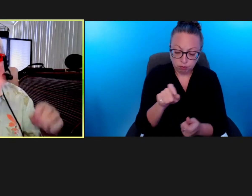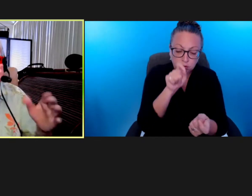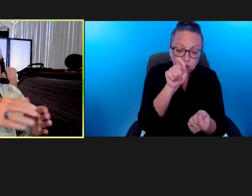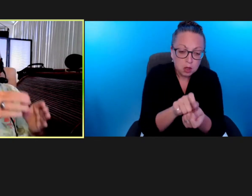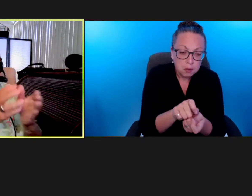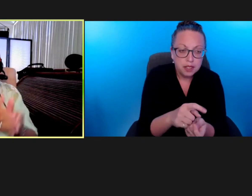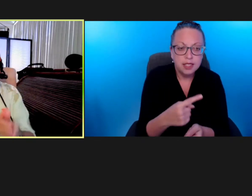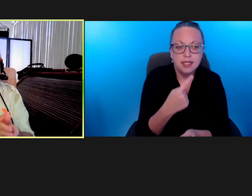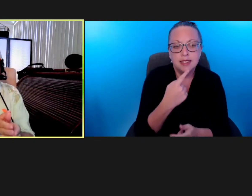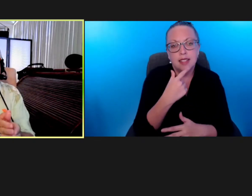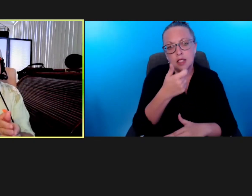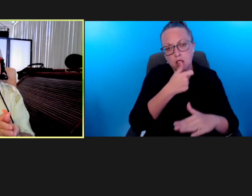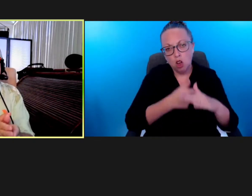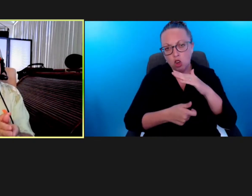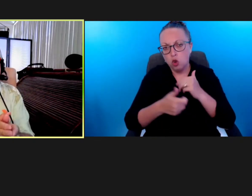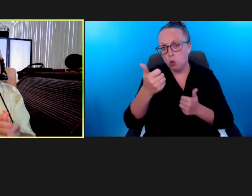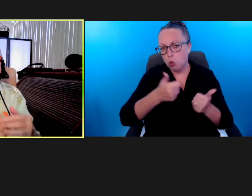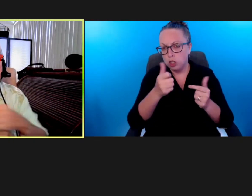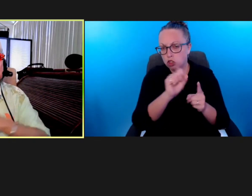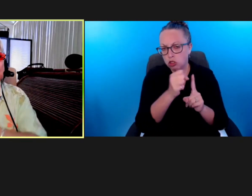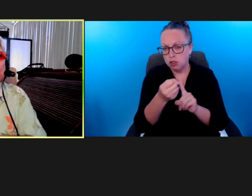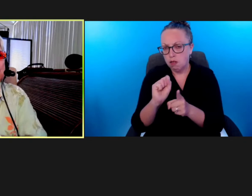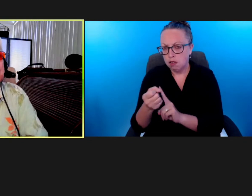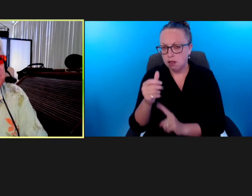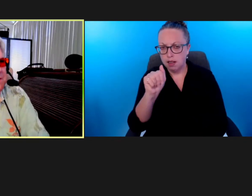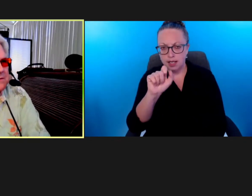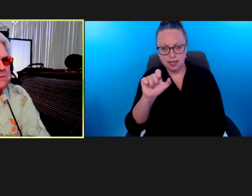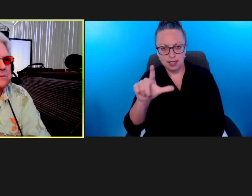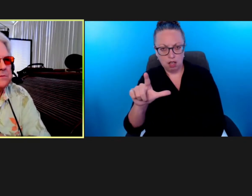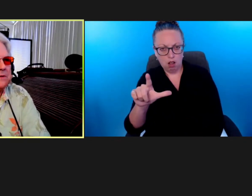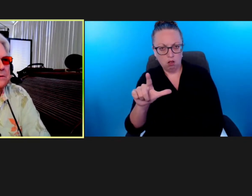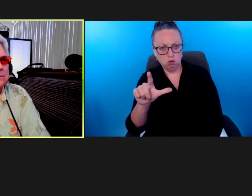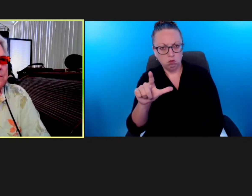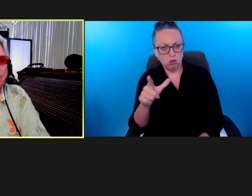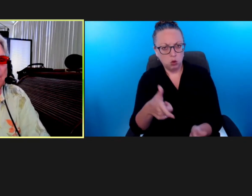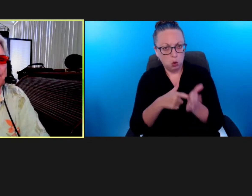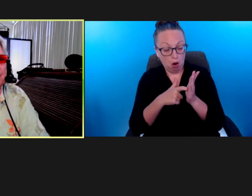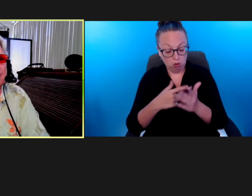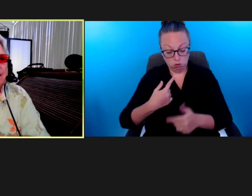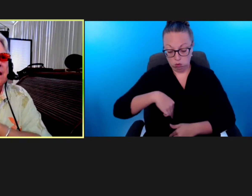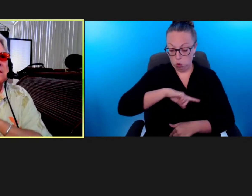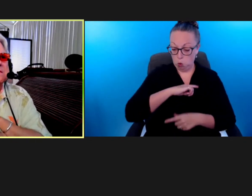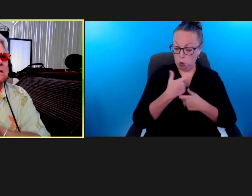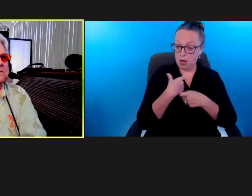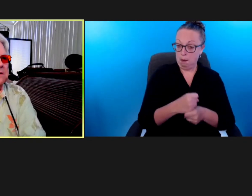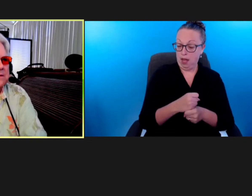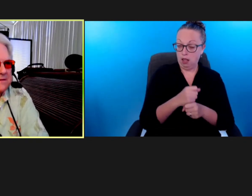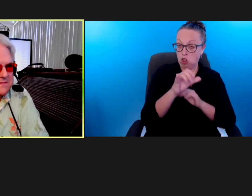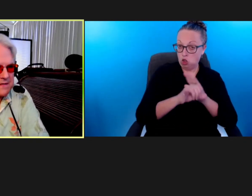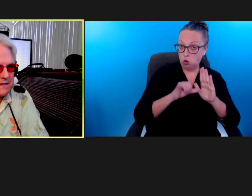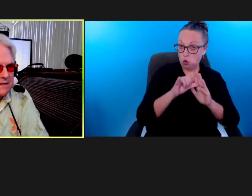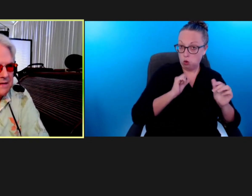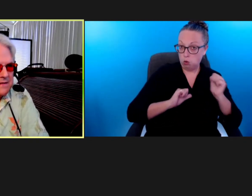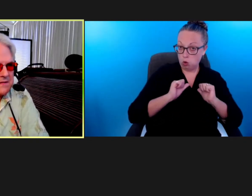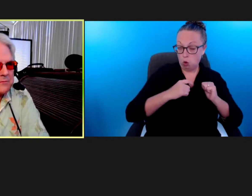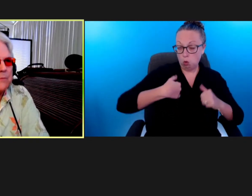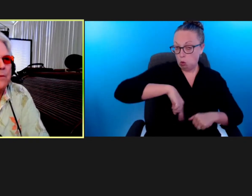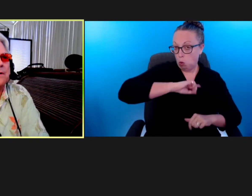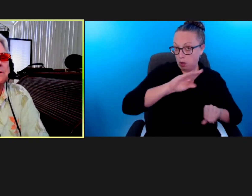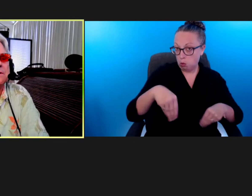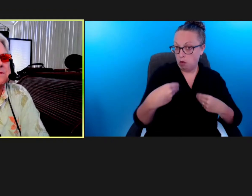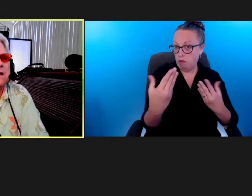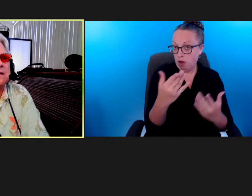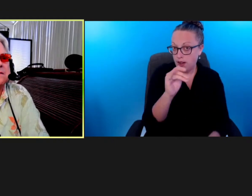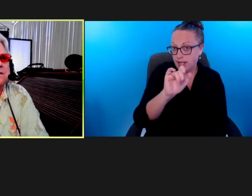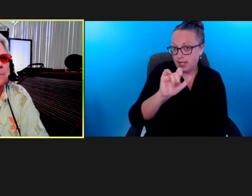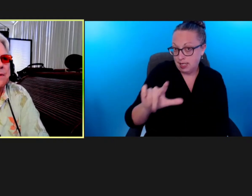what settings ASL is required. We produce a YouTube show, and we provide ASL as a courtesy, since we want